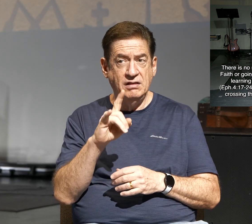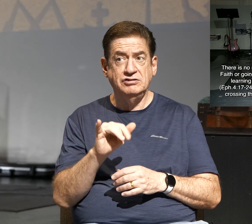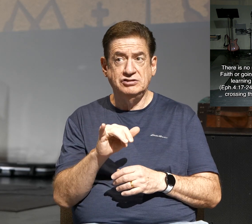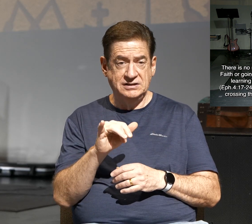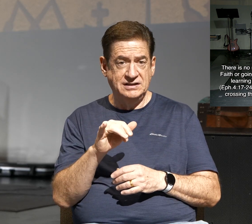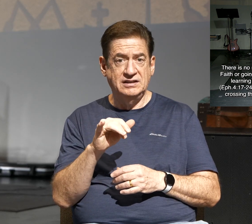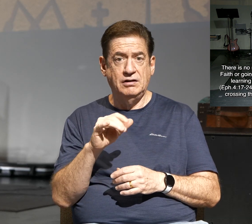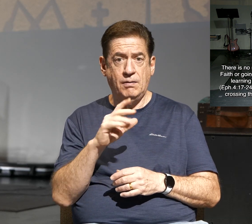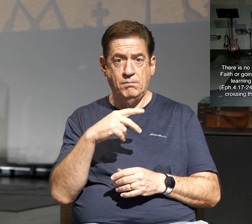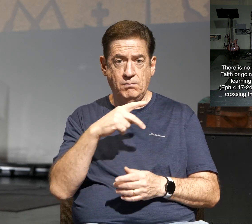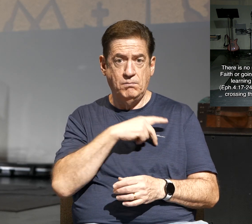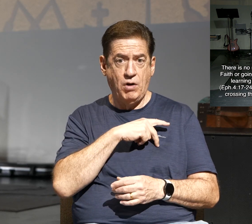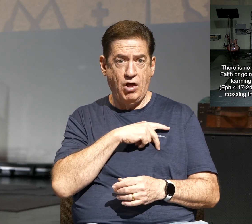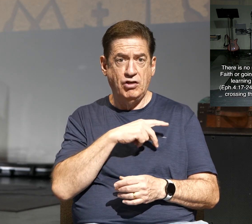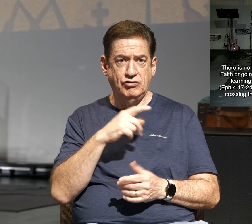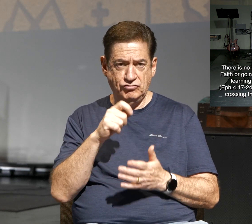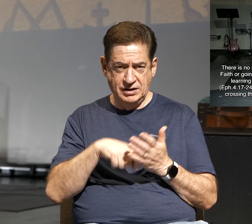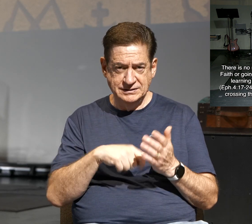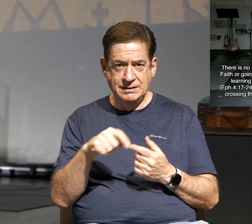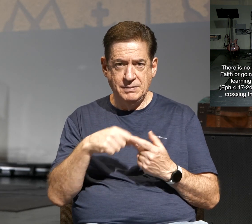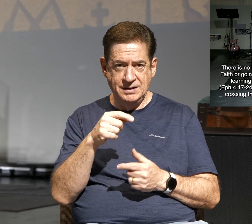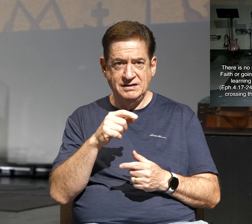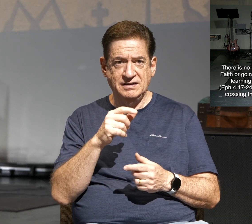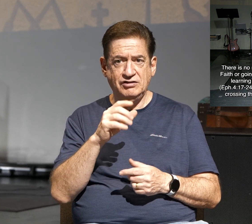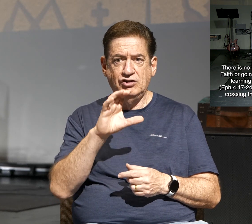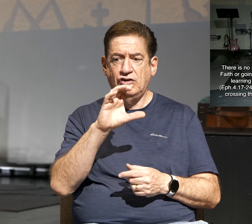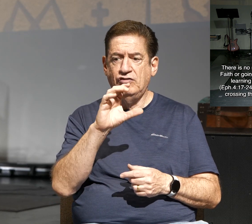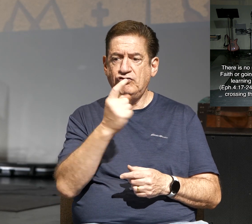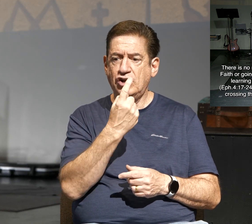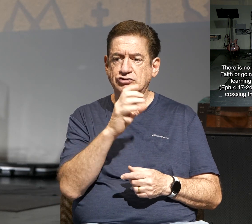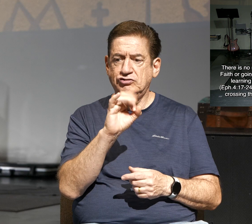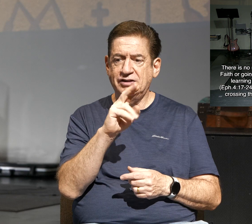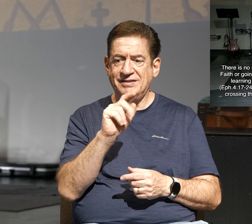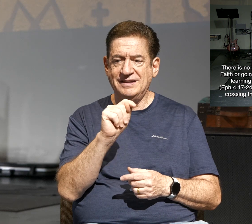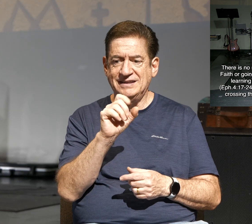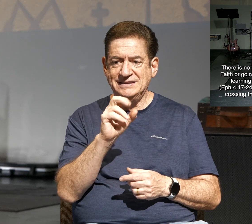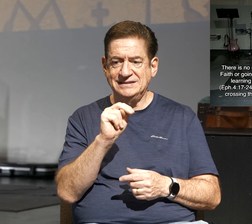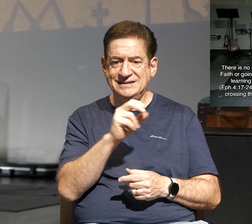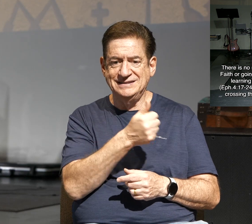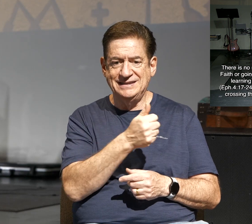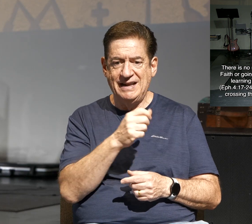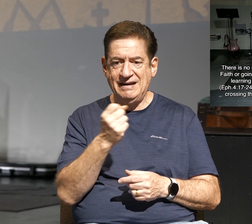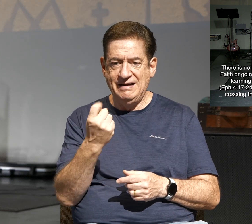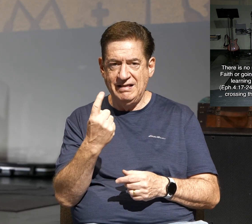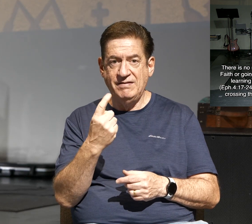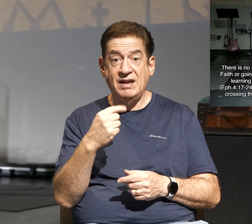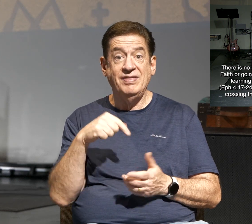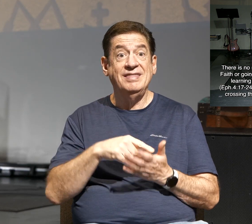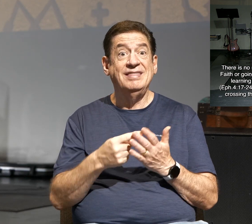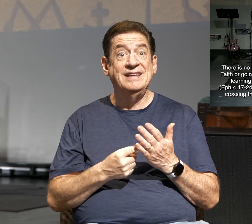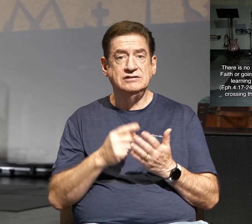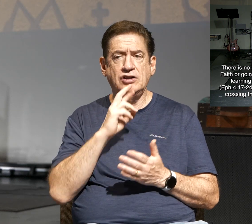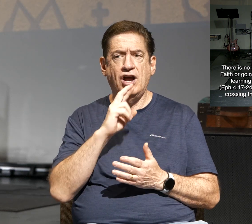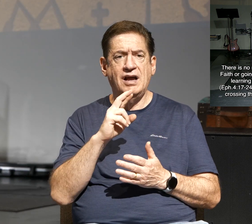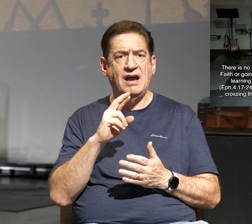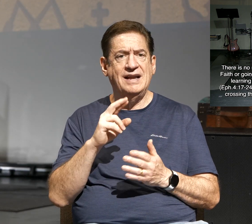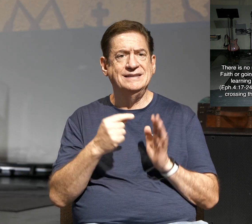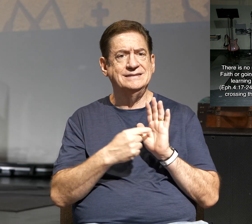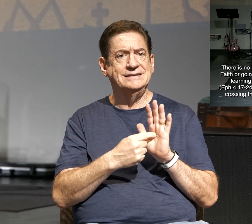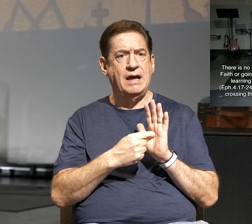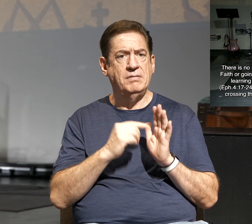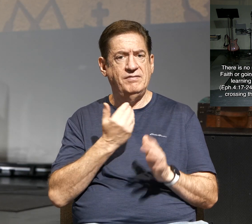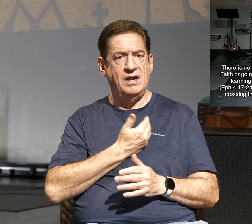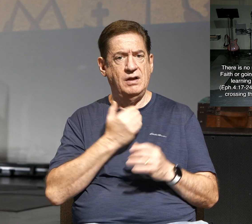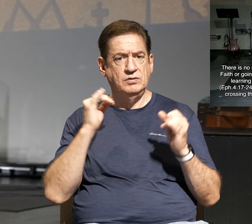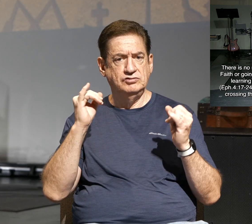about it in 1 Corinthians 10, 11. He says, "These things are an example for our instruction." So when we look back in